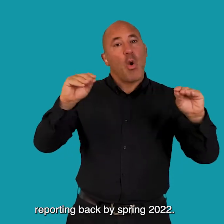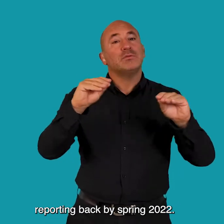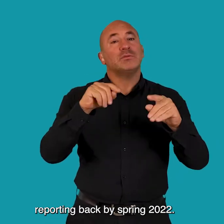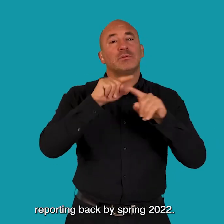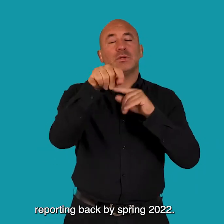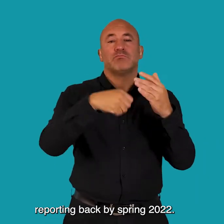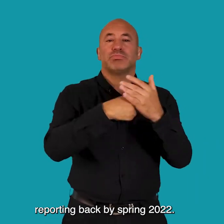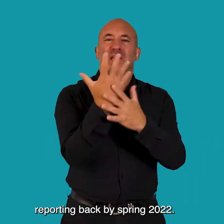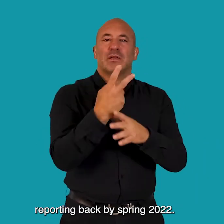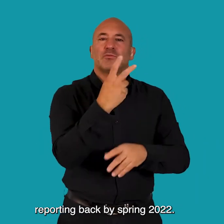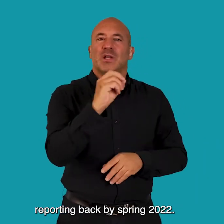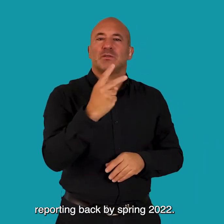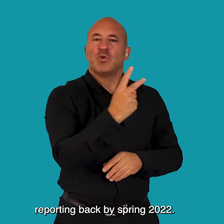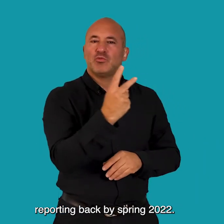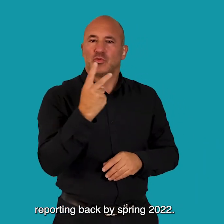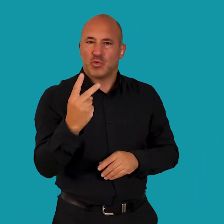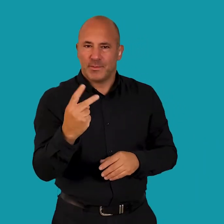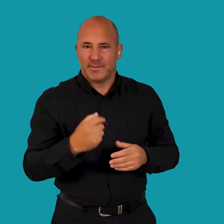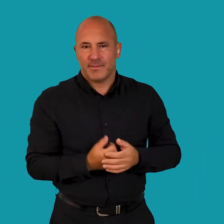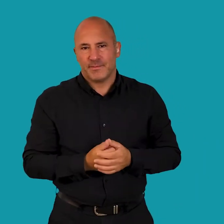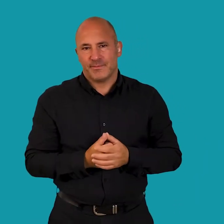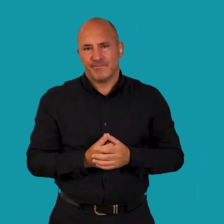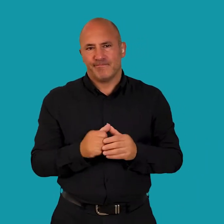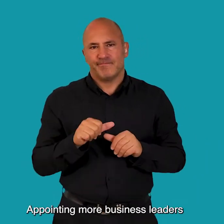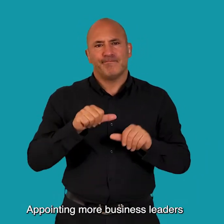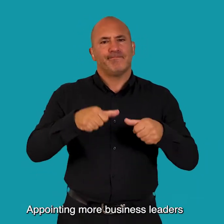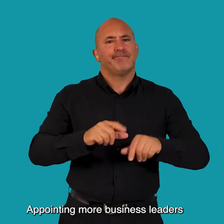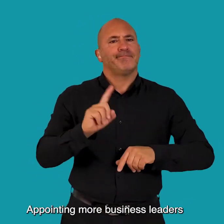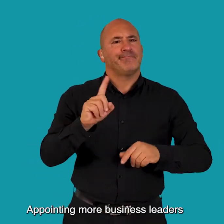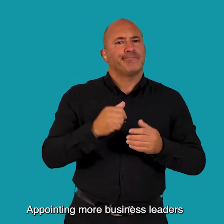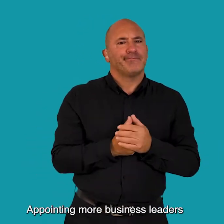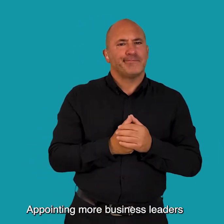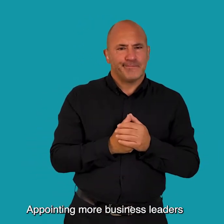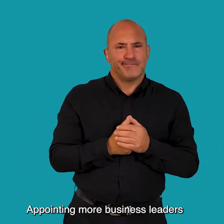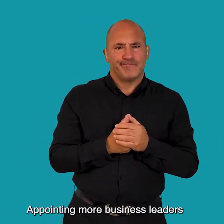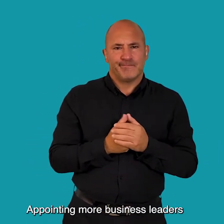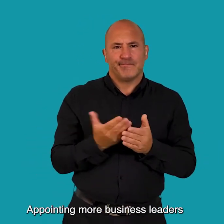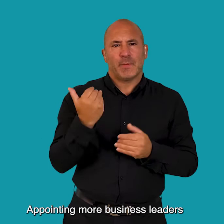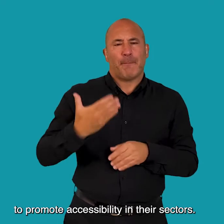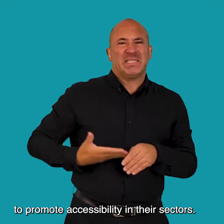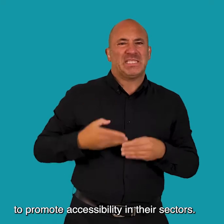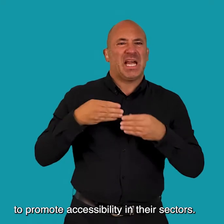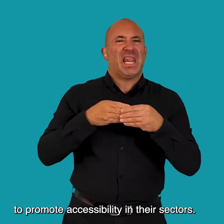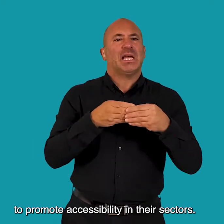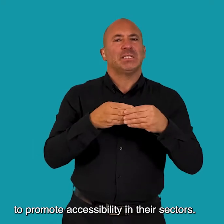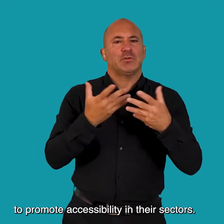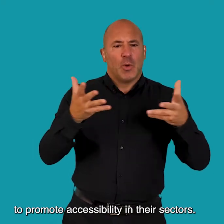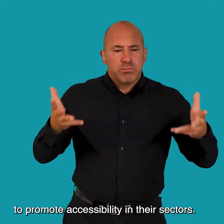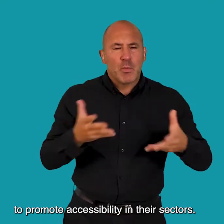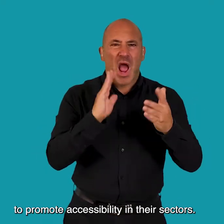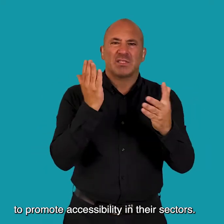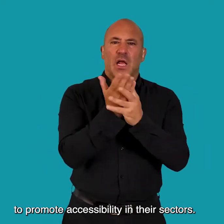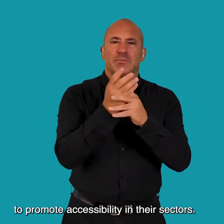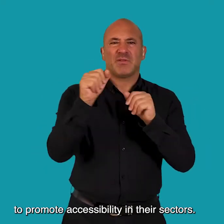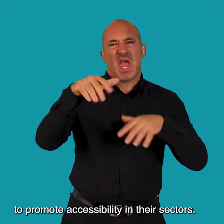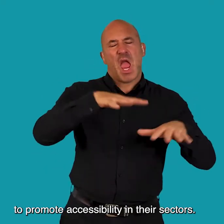spring 2022. Appointing more business leaders to promote accessibility in their